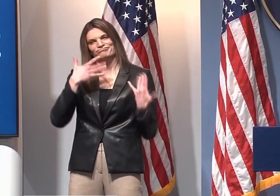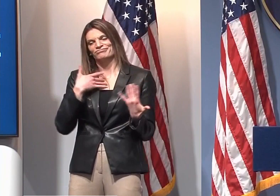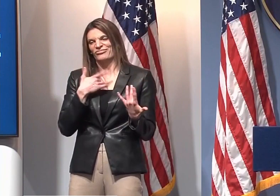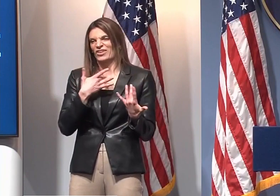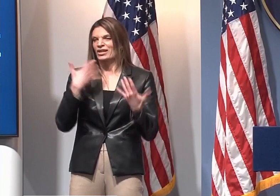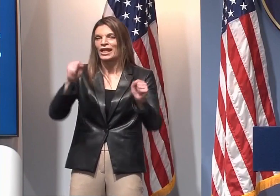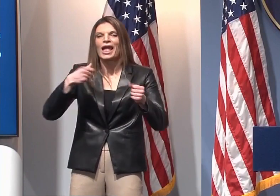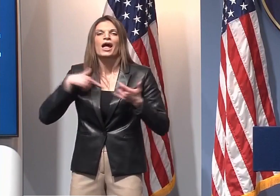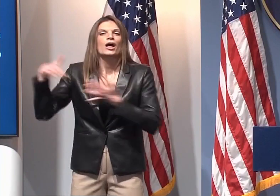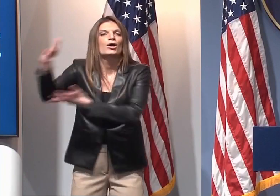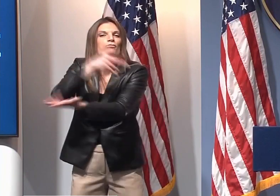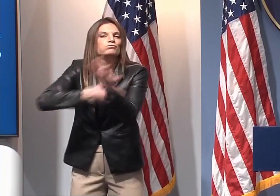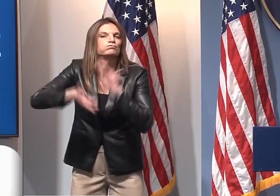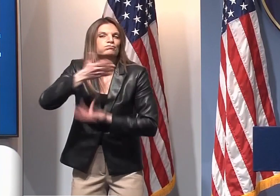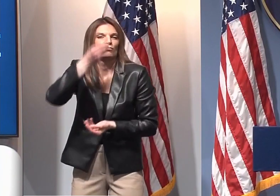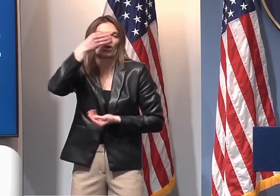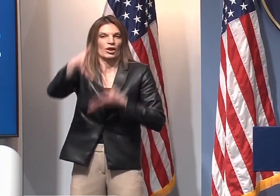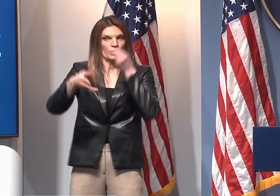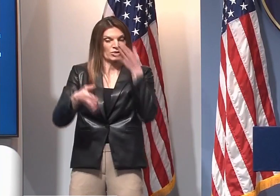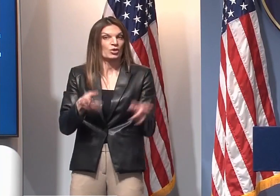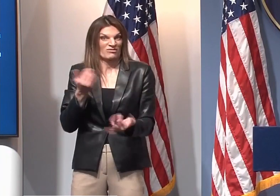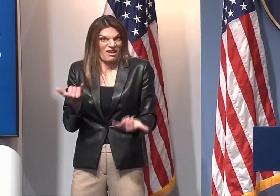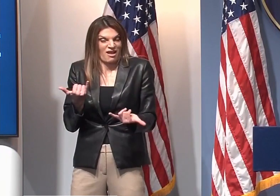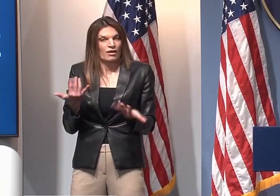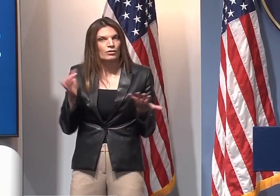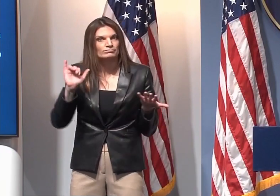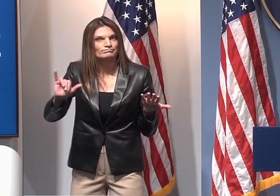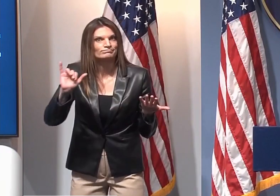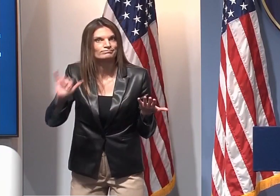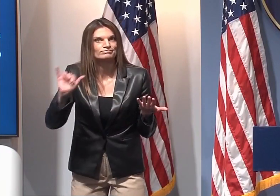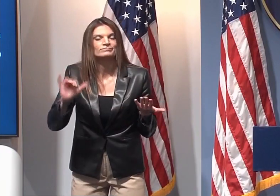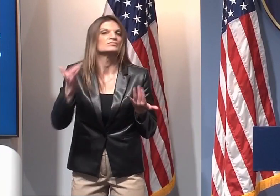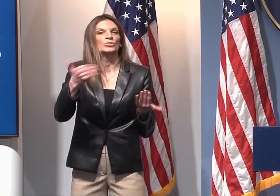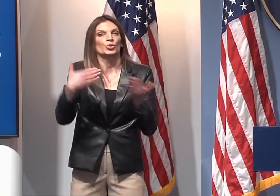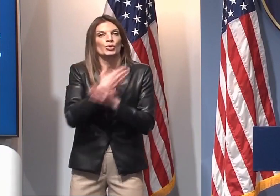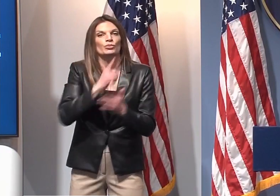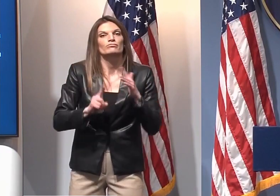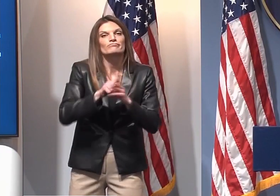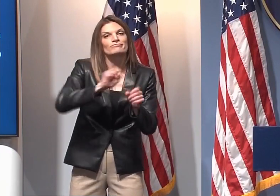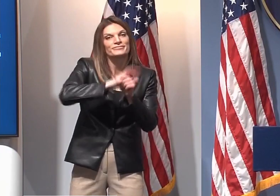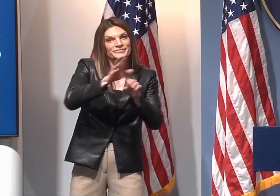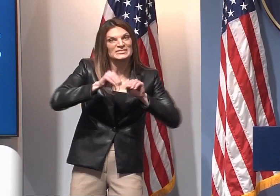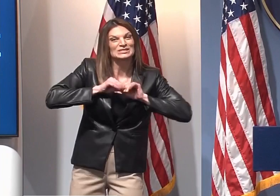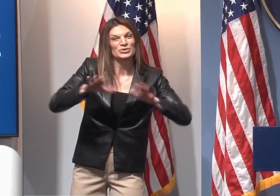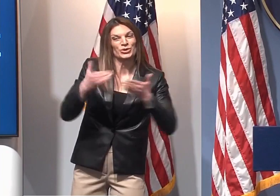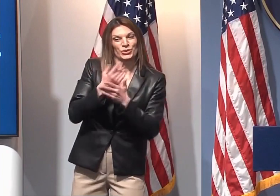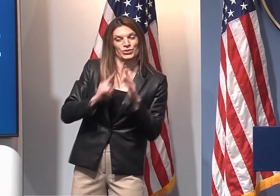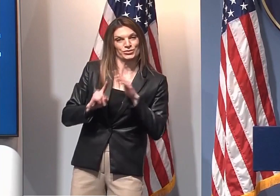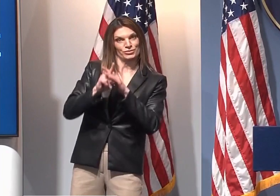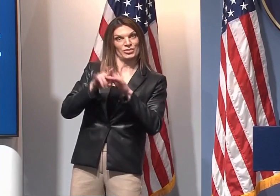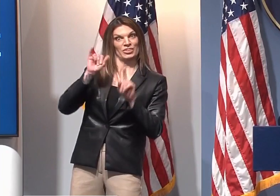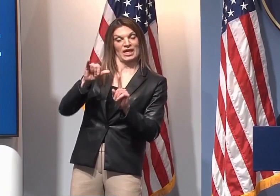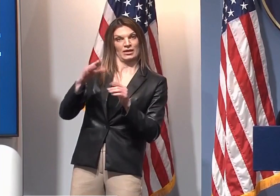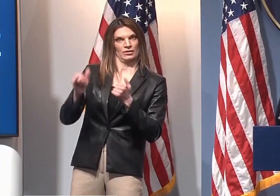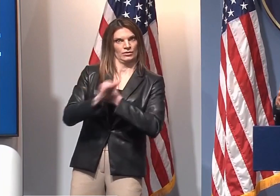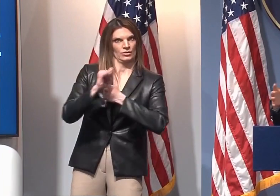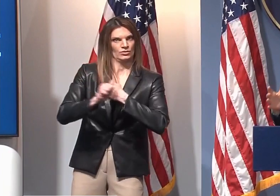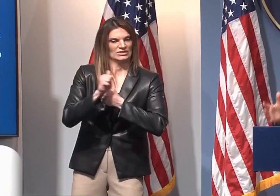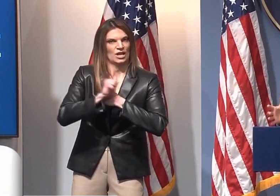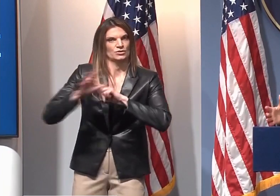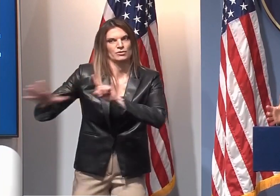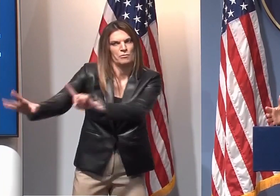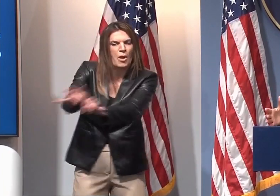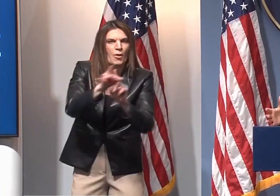is we now have the existence of variants here in Michigan that are just easier to spread. So you combine the fact that we've